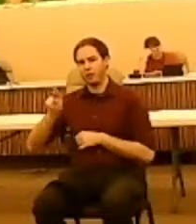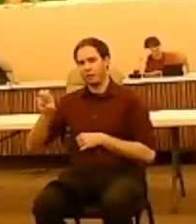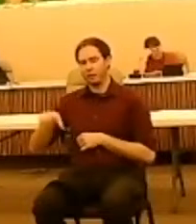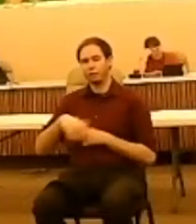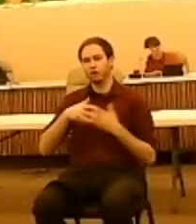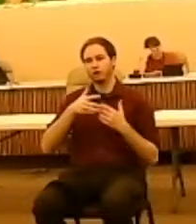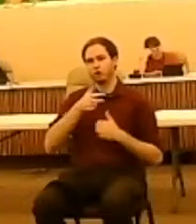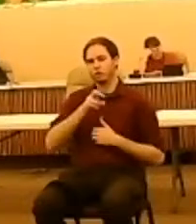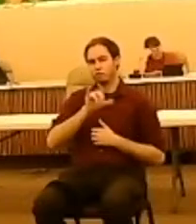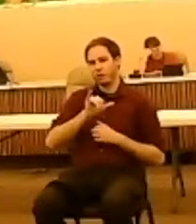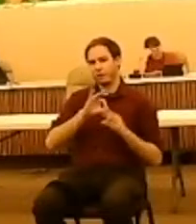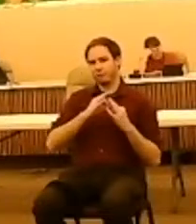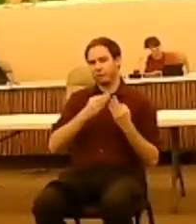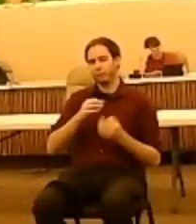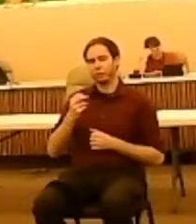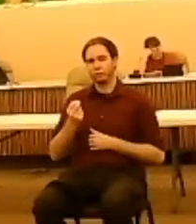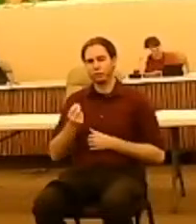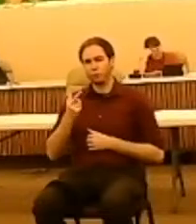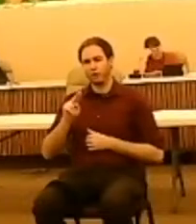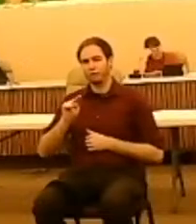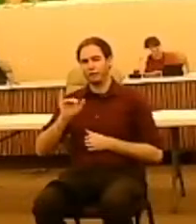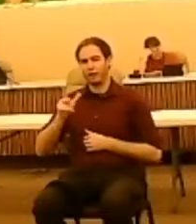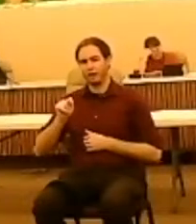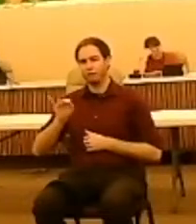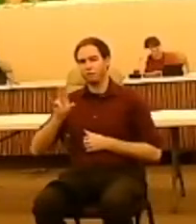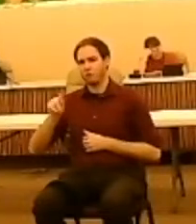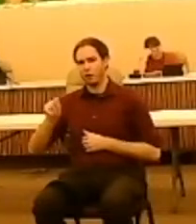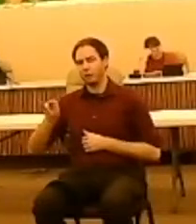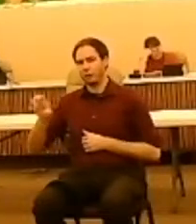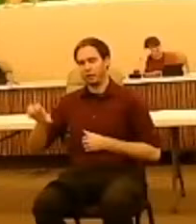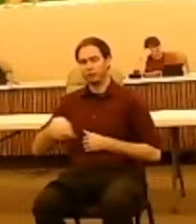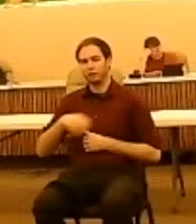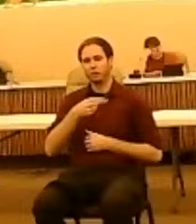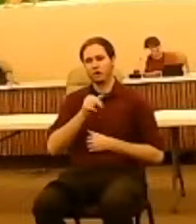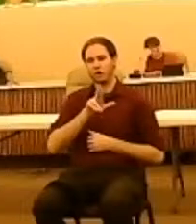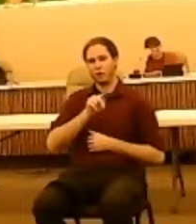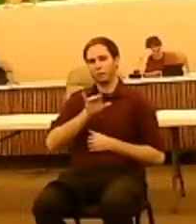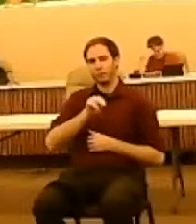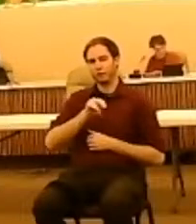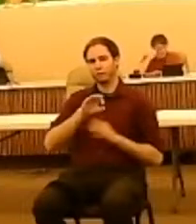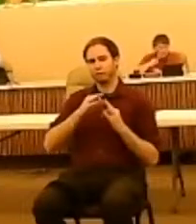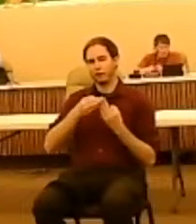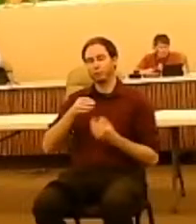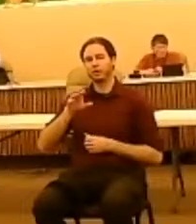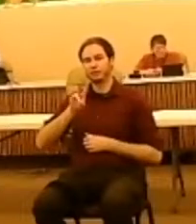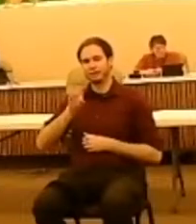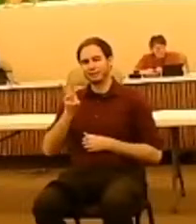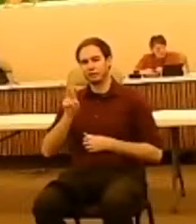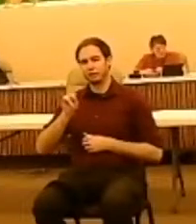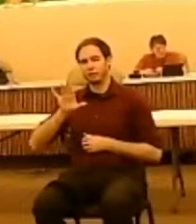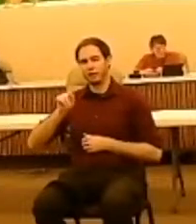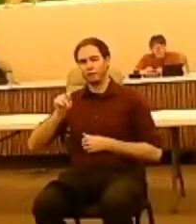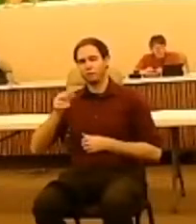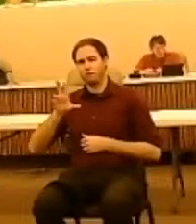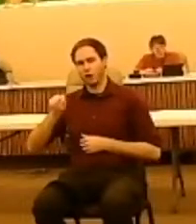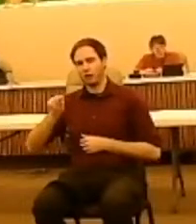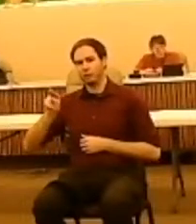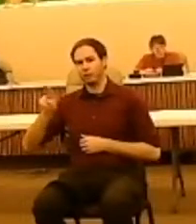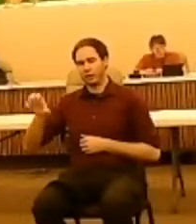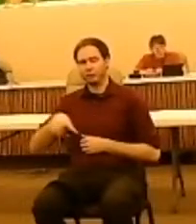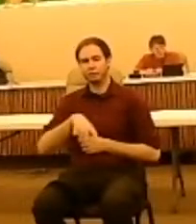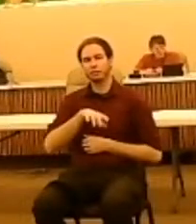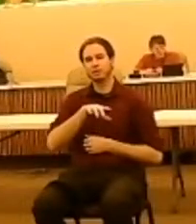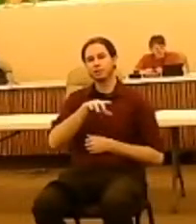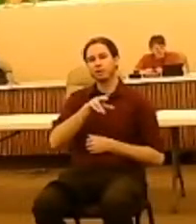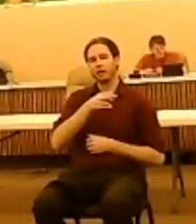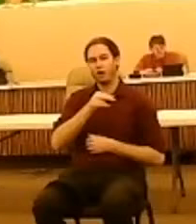Gray family, 12 Night Frost Lane. The Hartman family, 76 Night Frost Lane. The Heinz family,